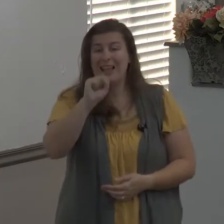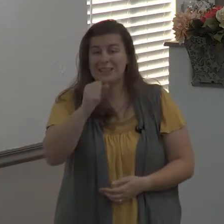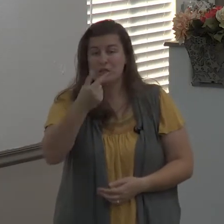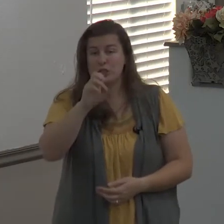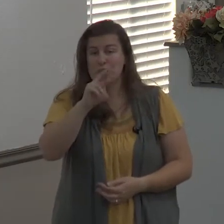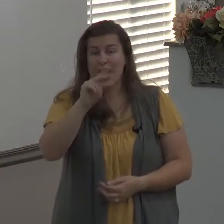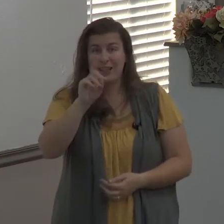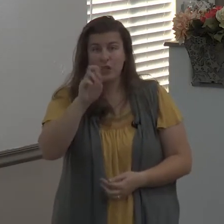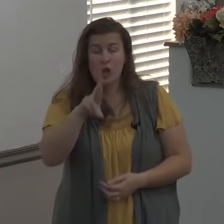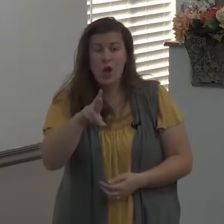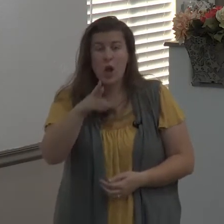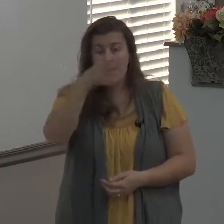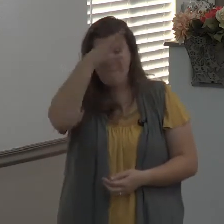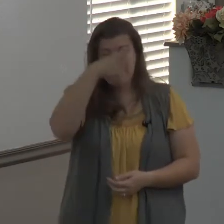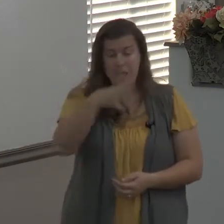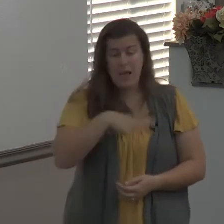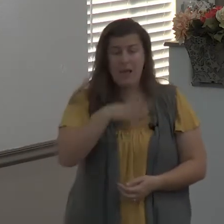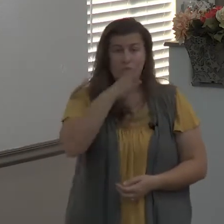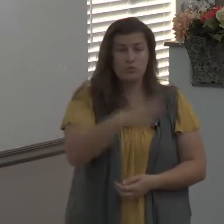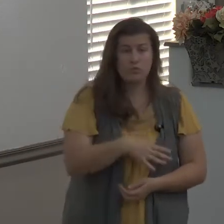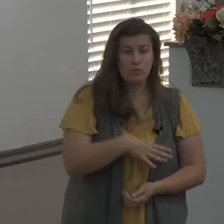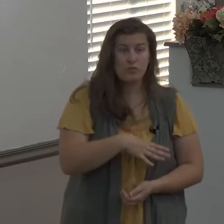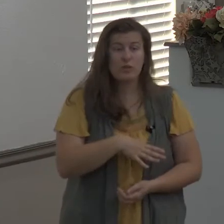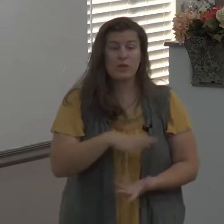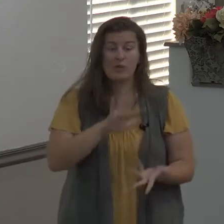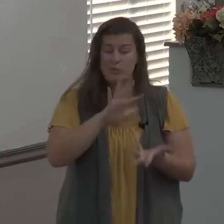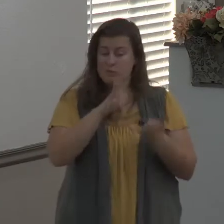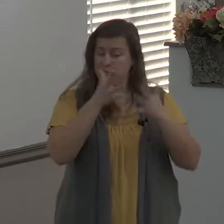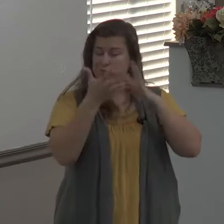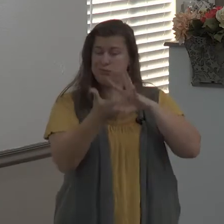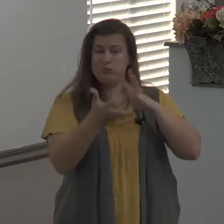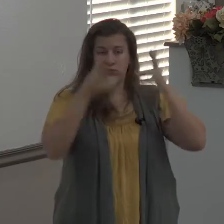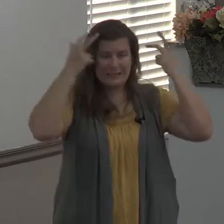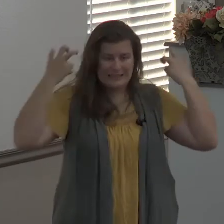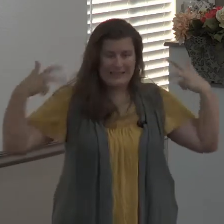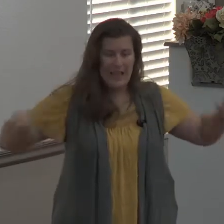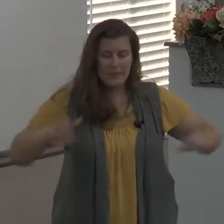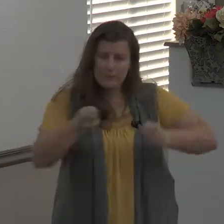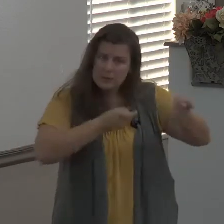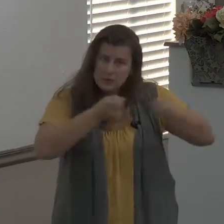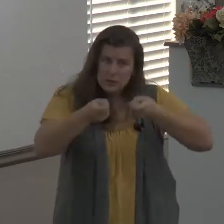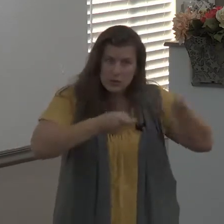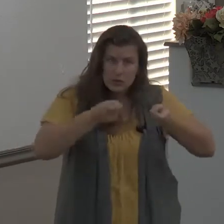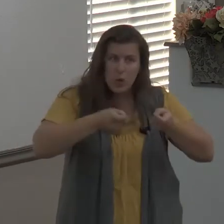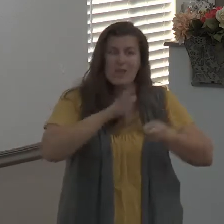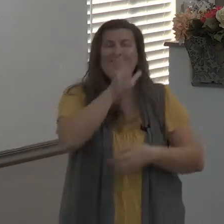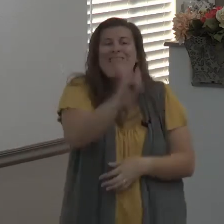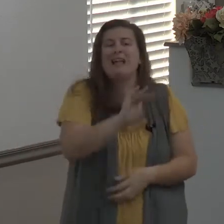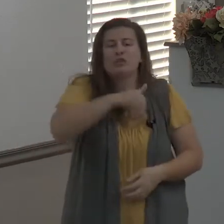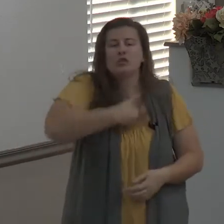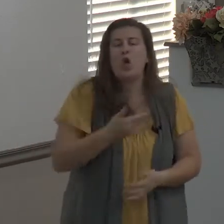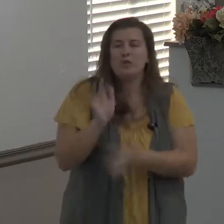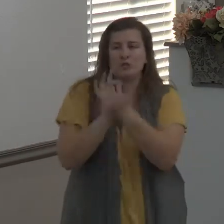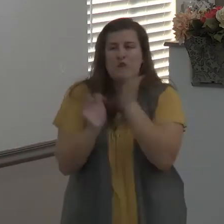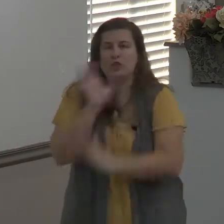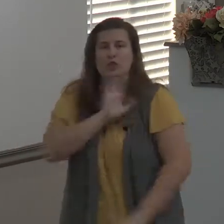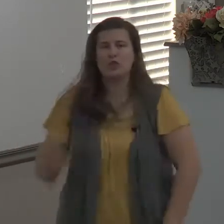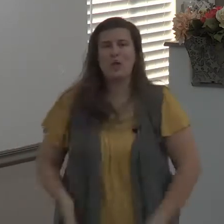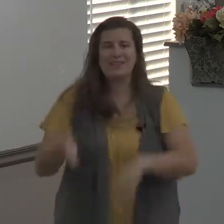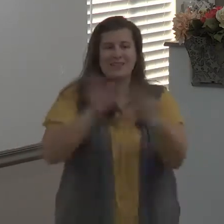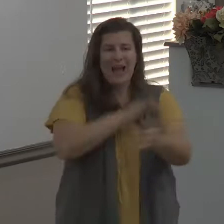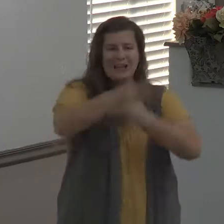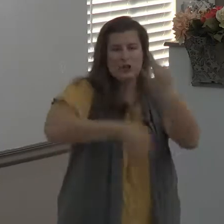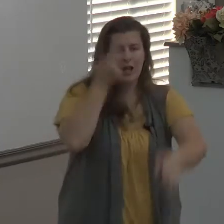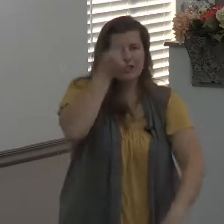Though that transgender individual is wicked and mentally messed up and